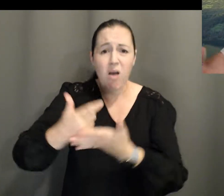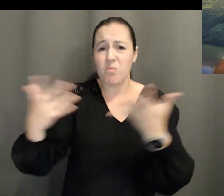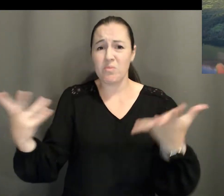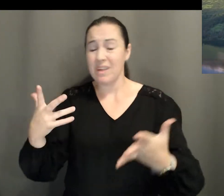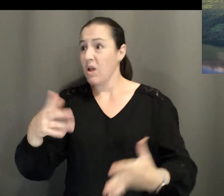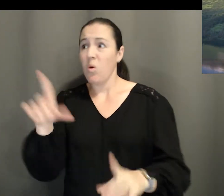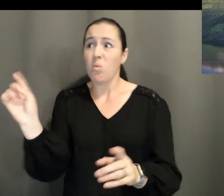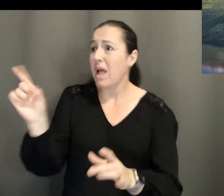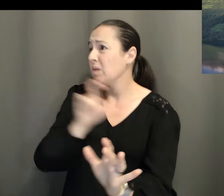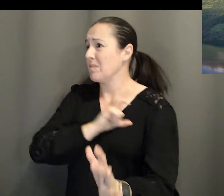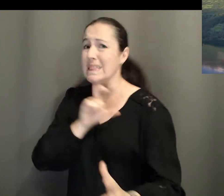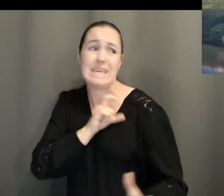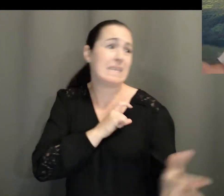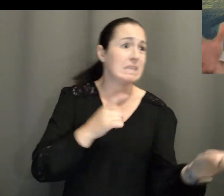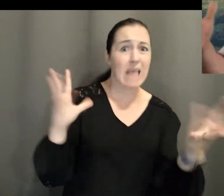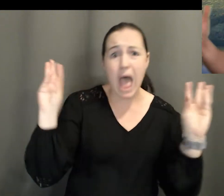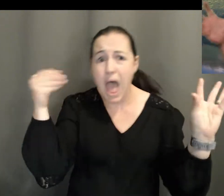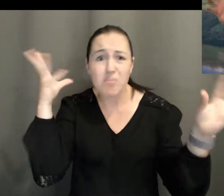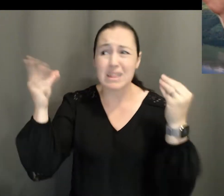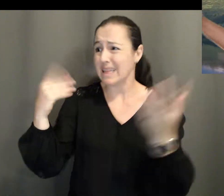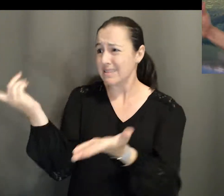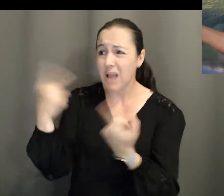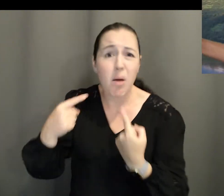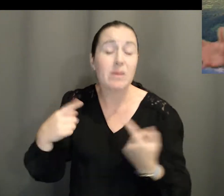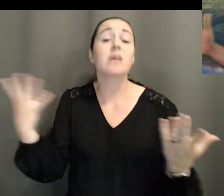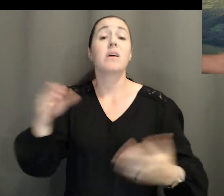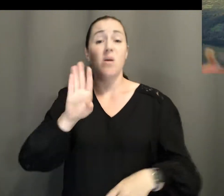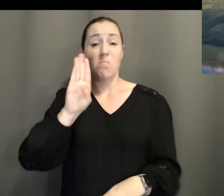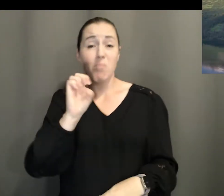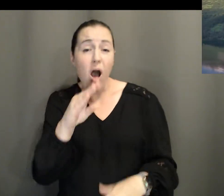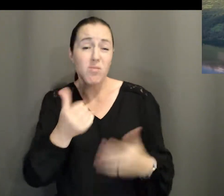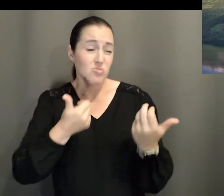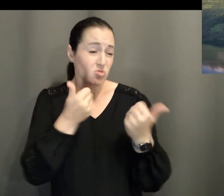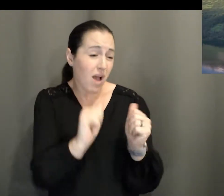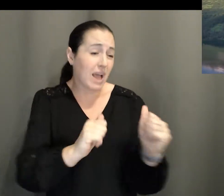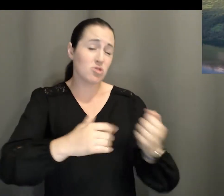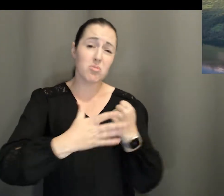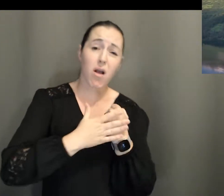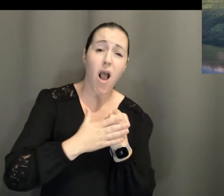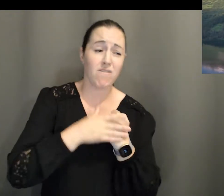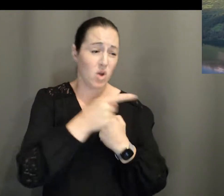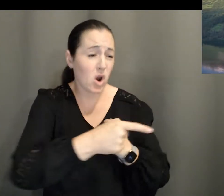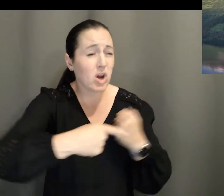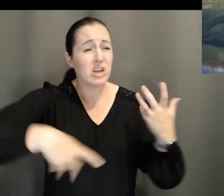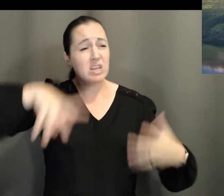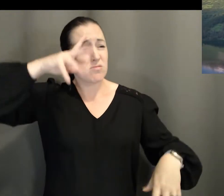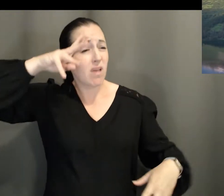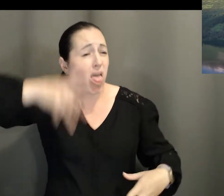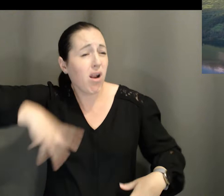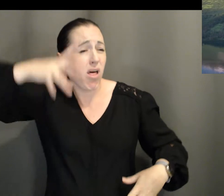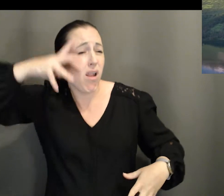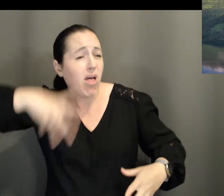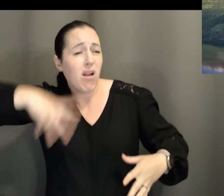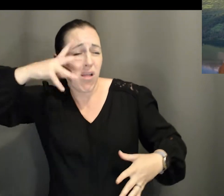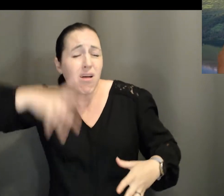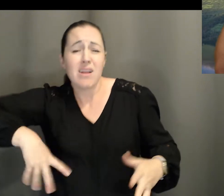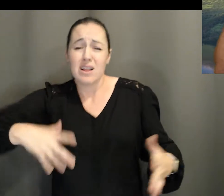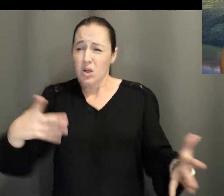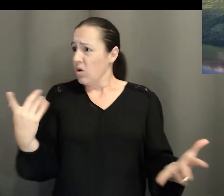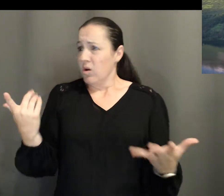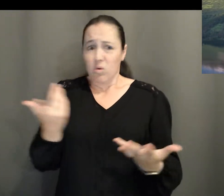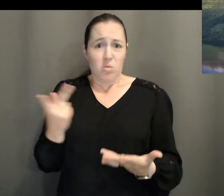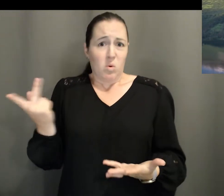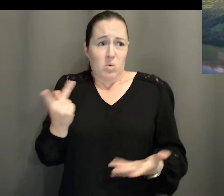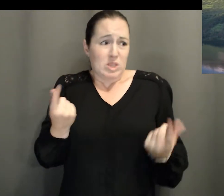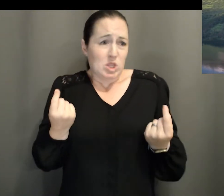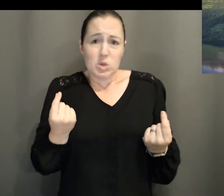to stabilize them and get there. And where are the police? Are they coming? The ambulance, are they coming? And then Bob's there with her trying to comfort her as